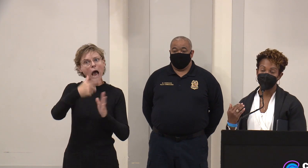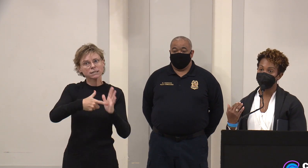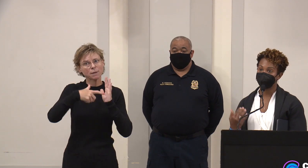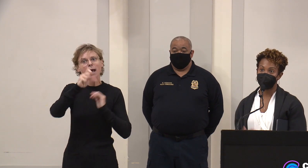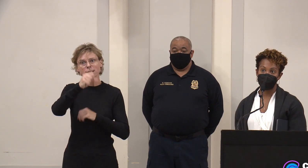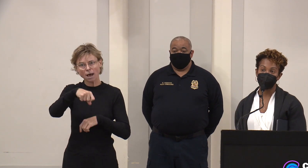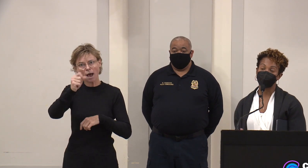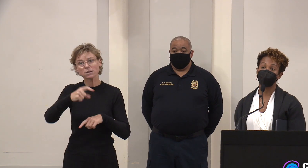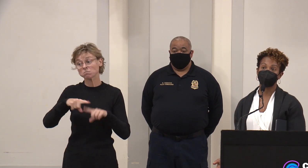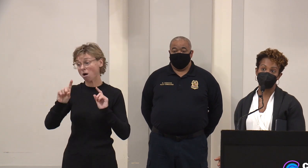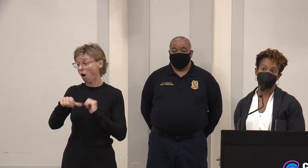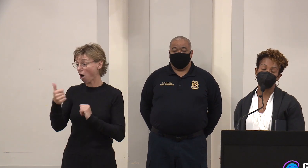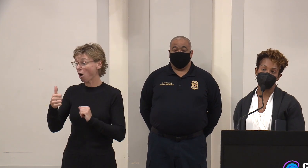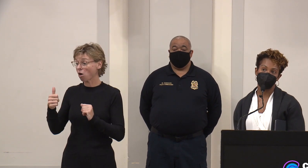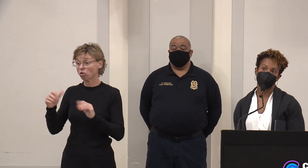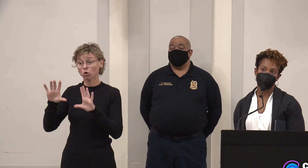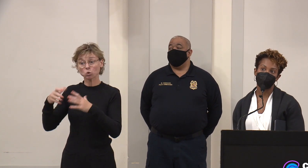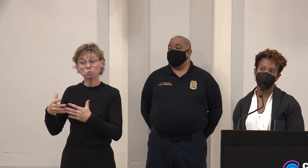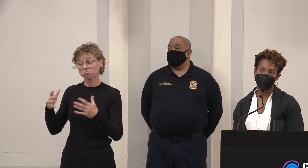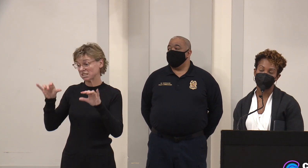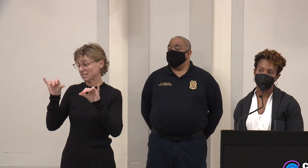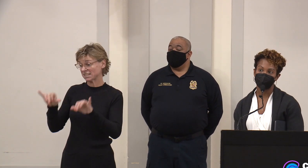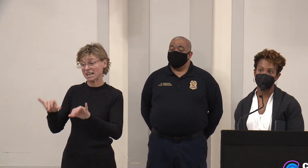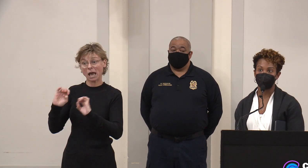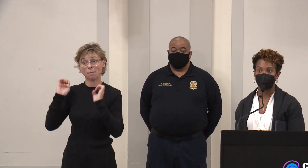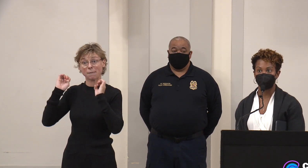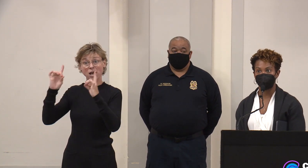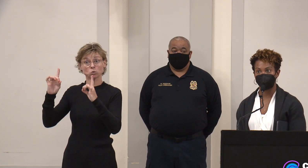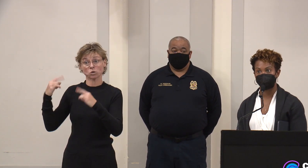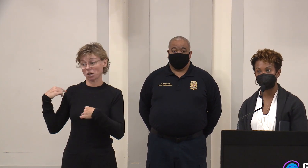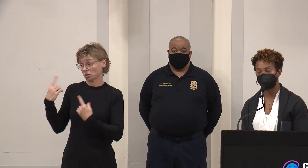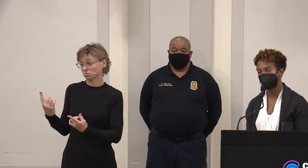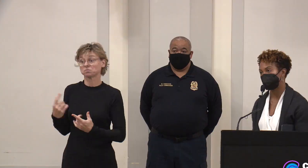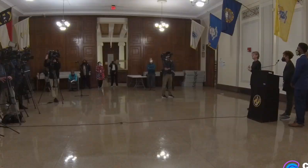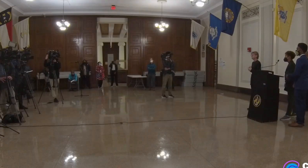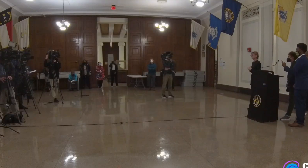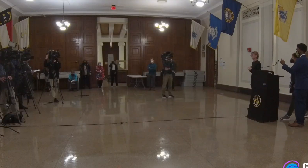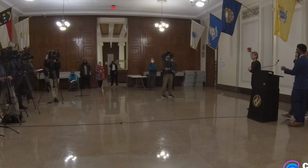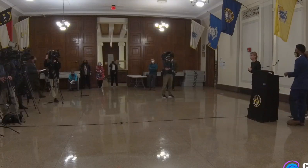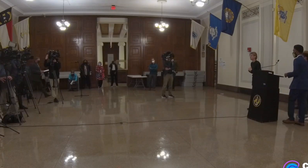do the same or similar types of education for what we've done for other populations.